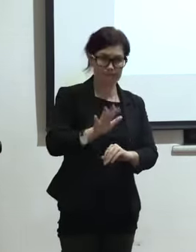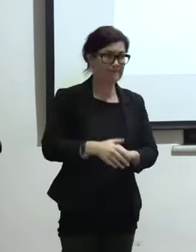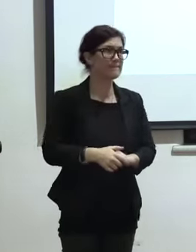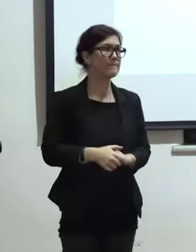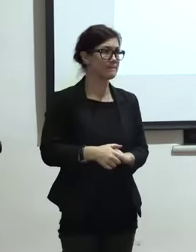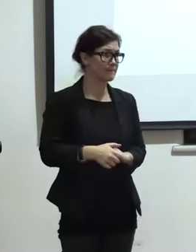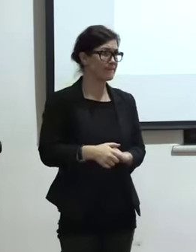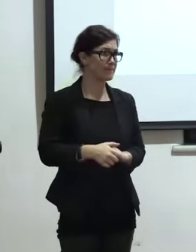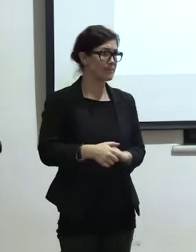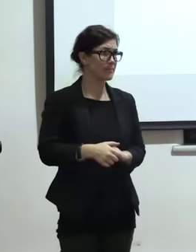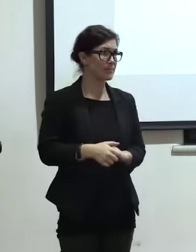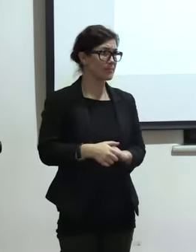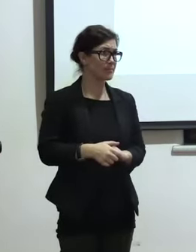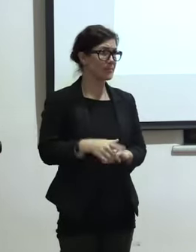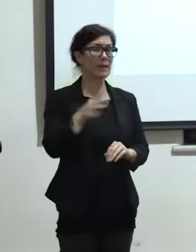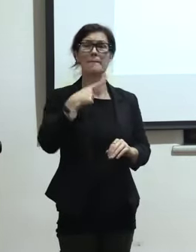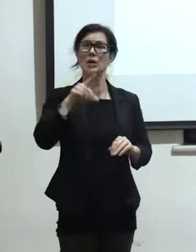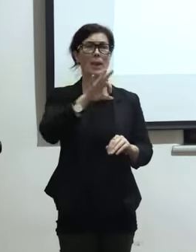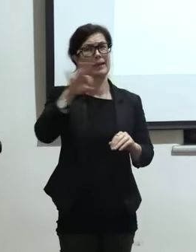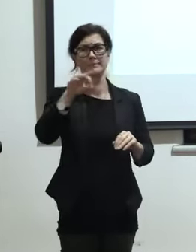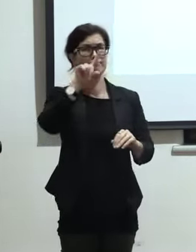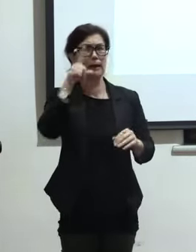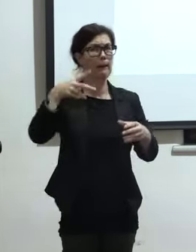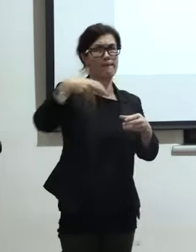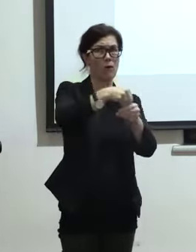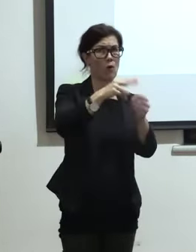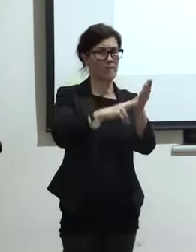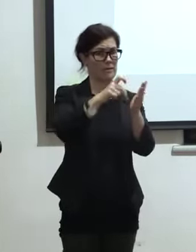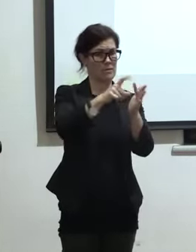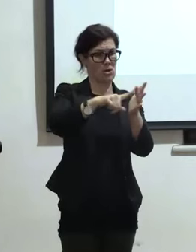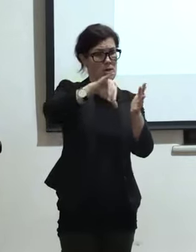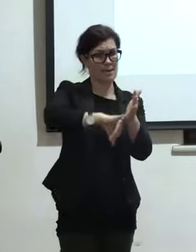that, I mean, they are not eligible for the